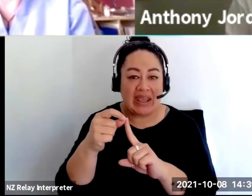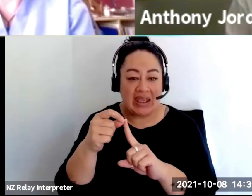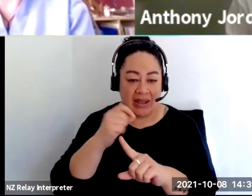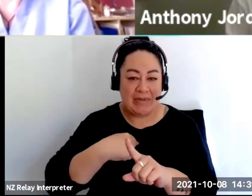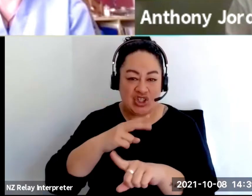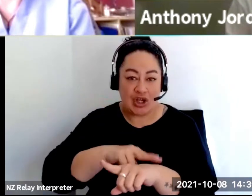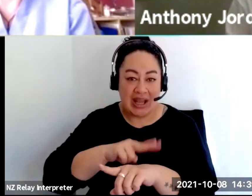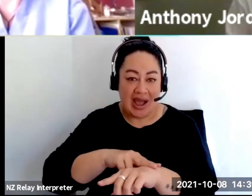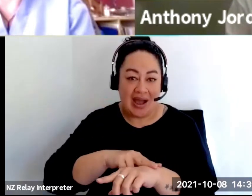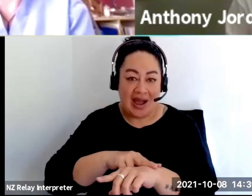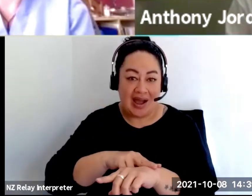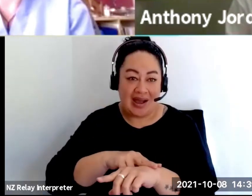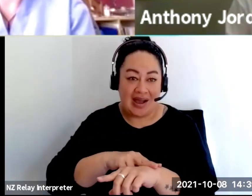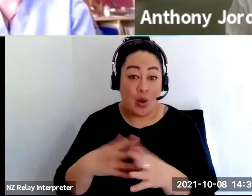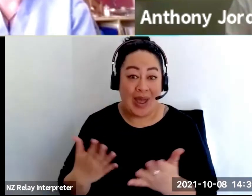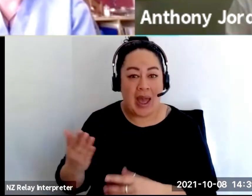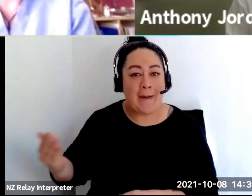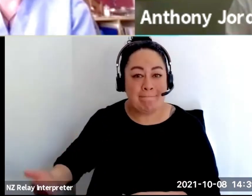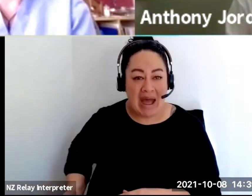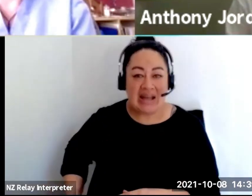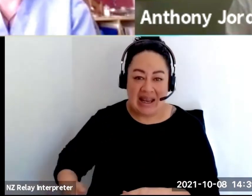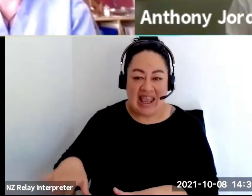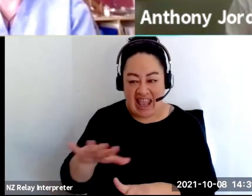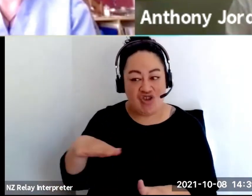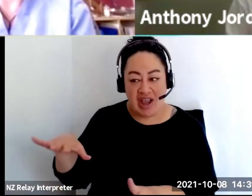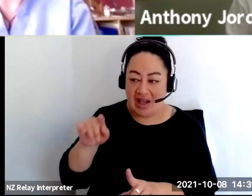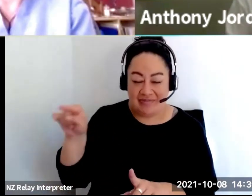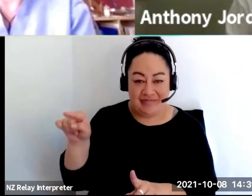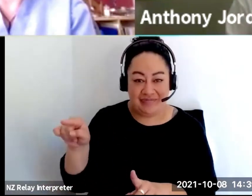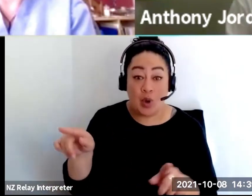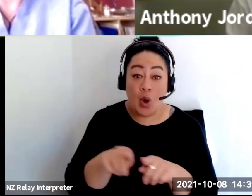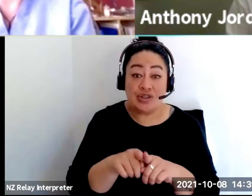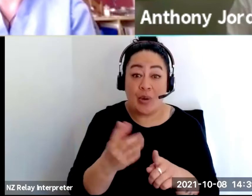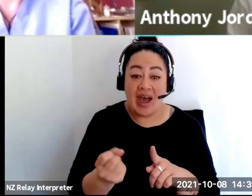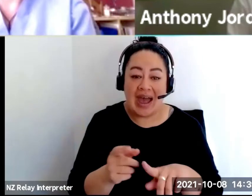Maori provider in Mangere. We also have a clinic in Panmure.